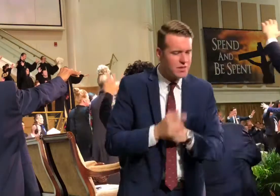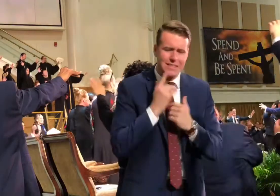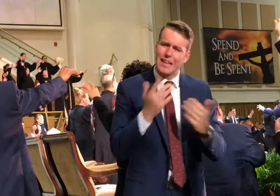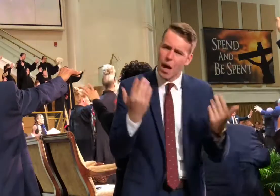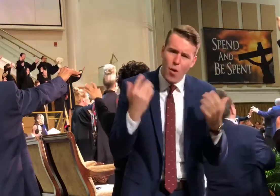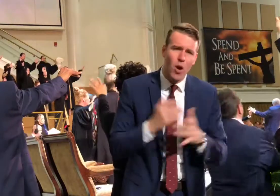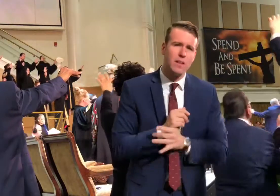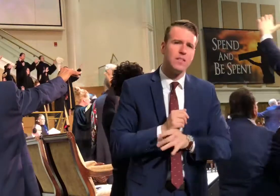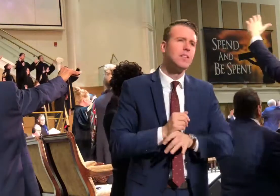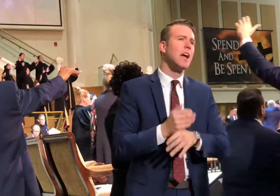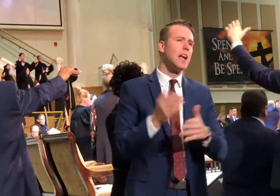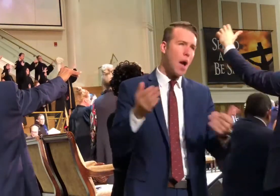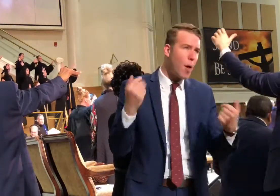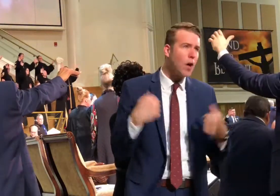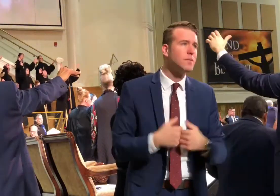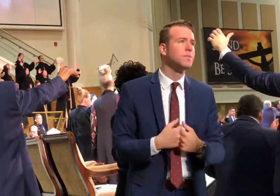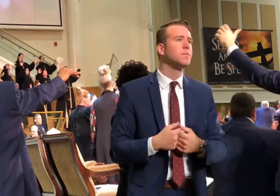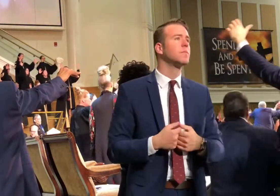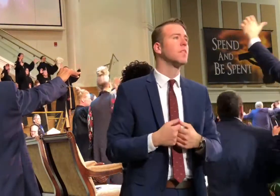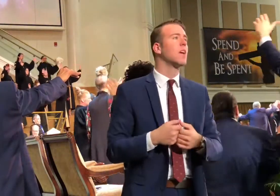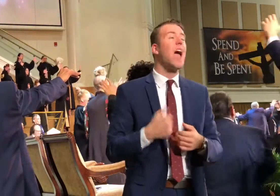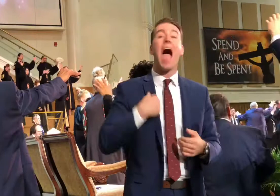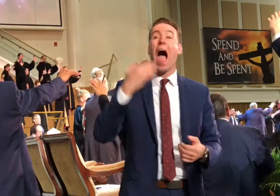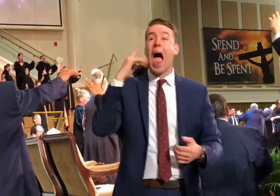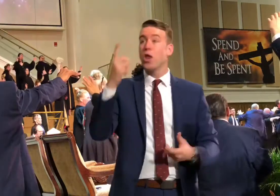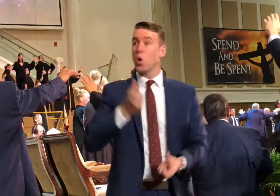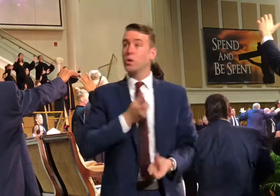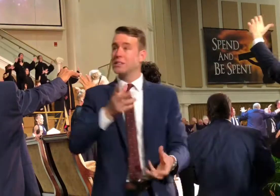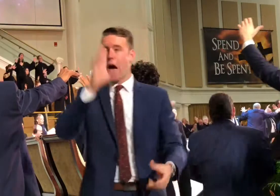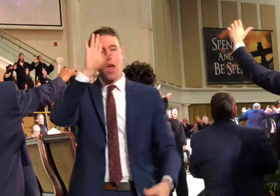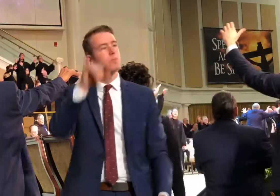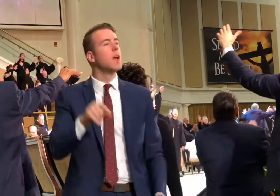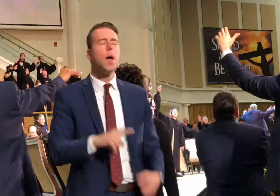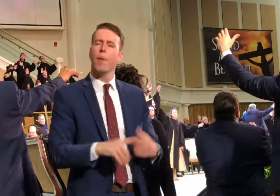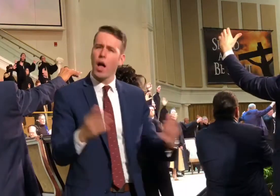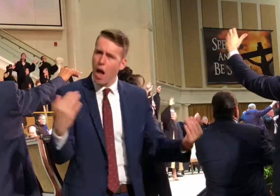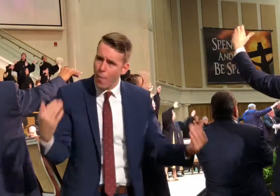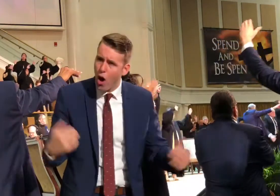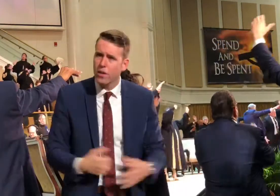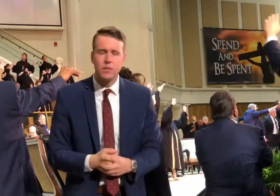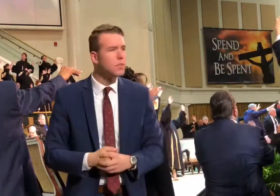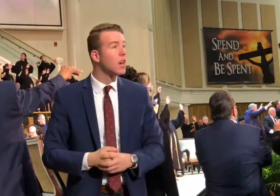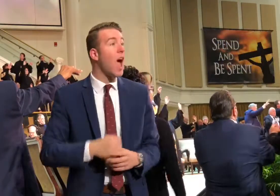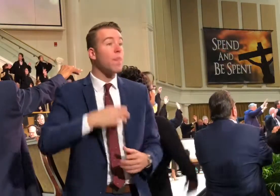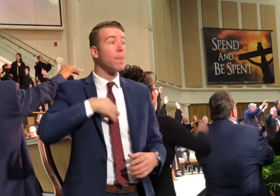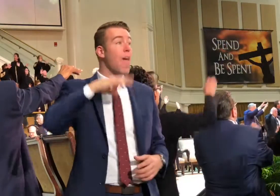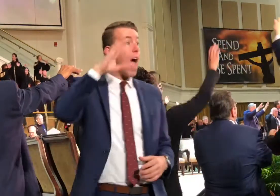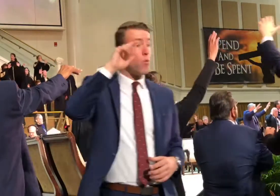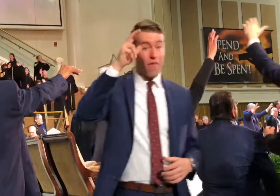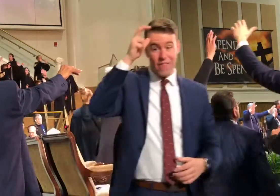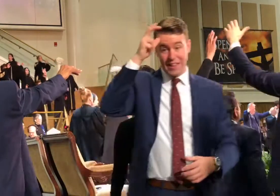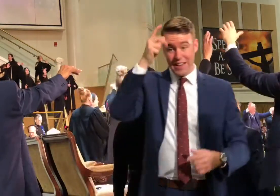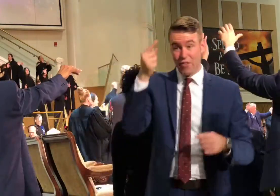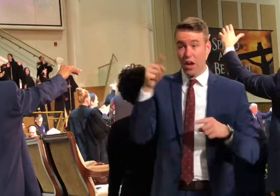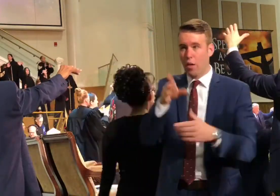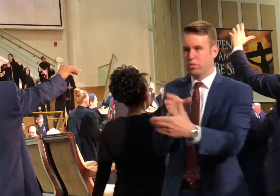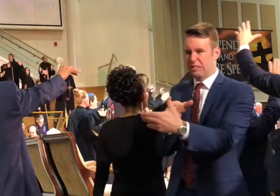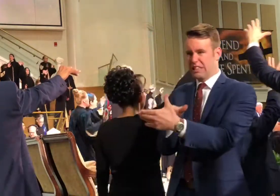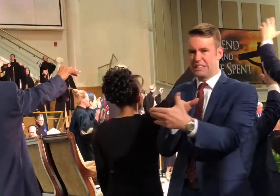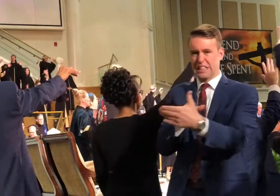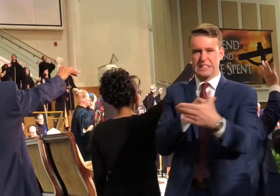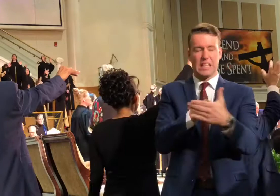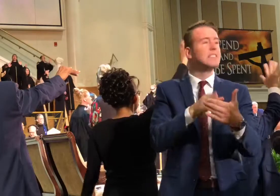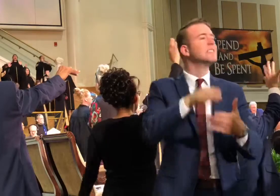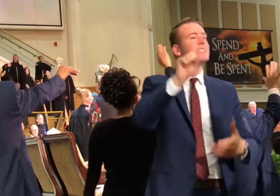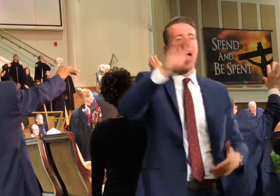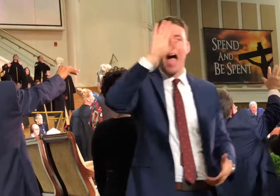on. Come on. I know you're tired, but come on. I know the devil's coming against you,